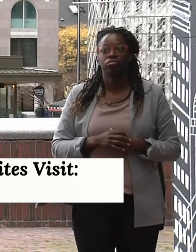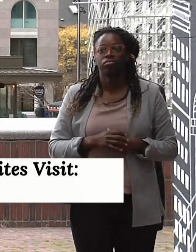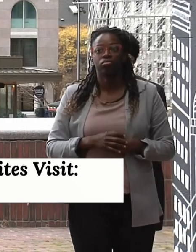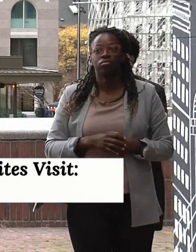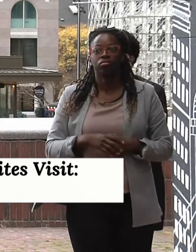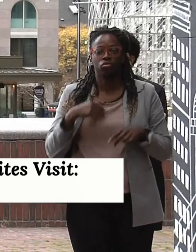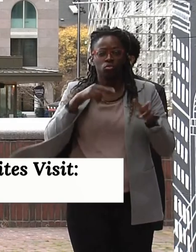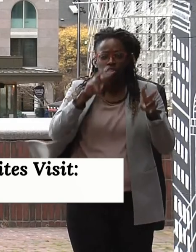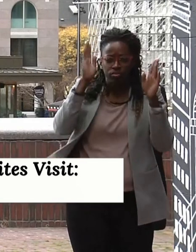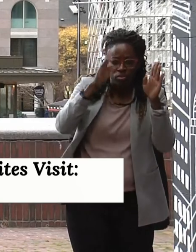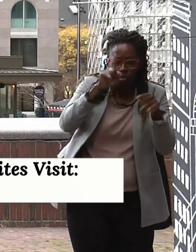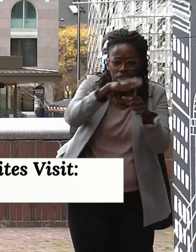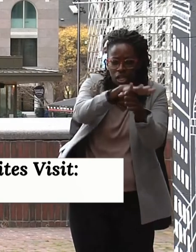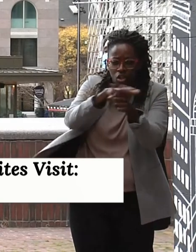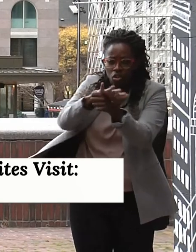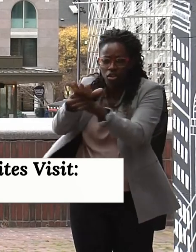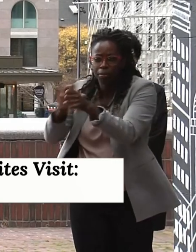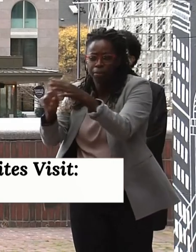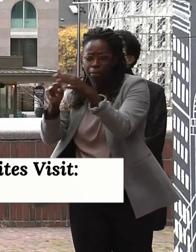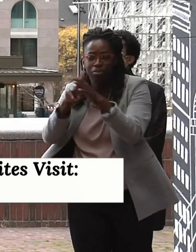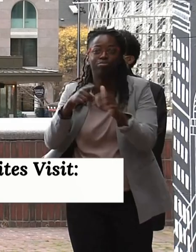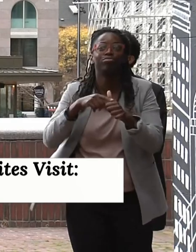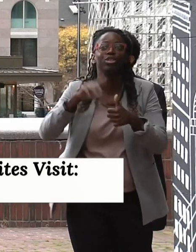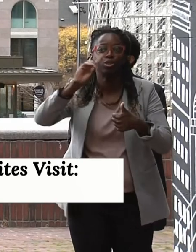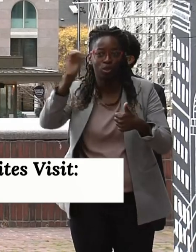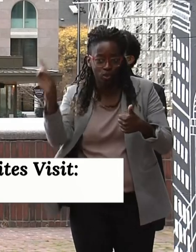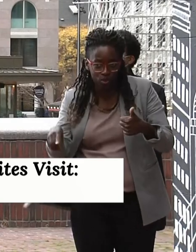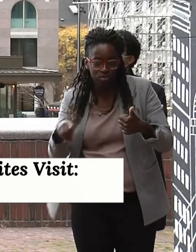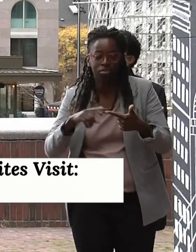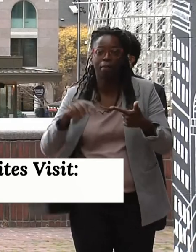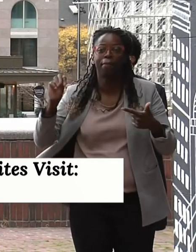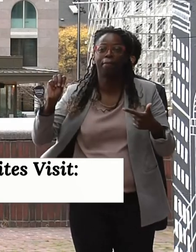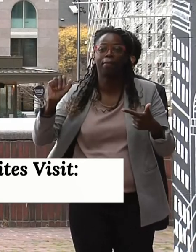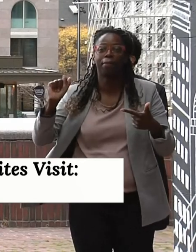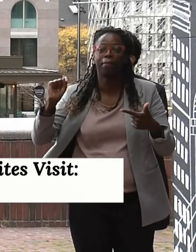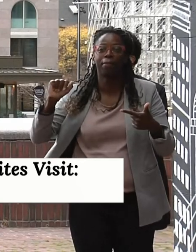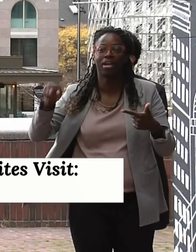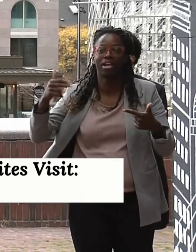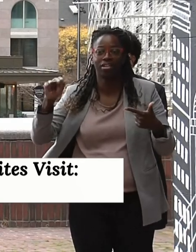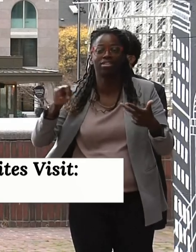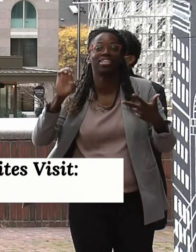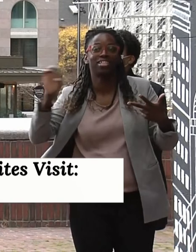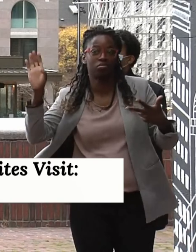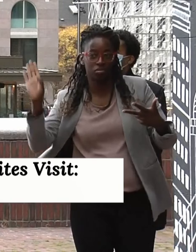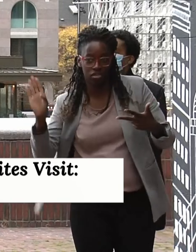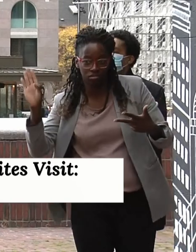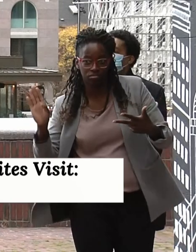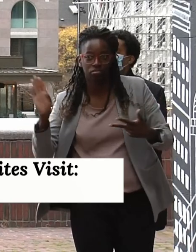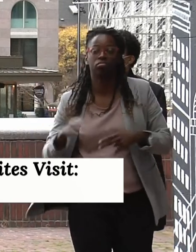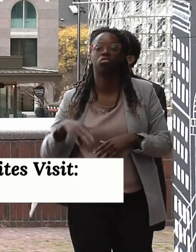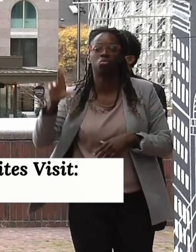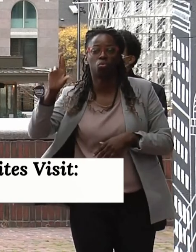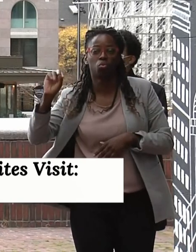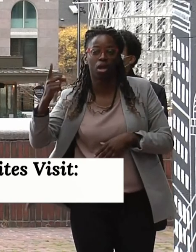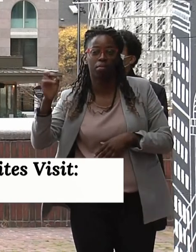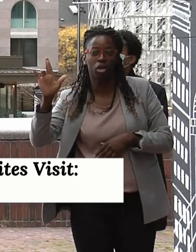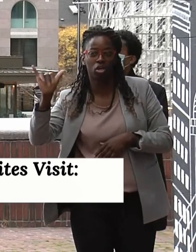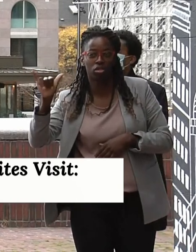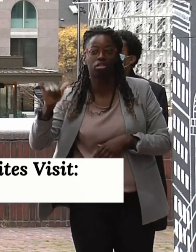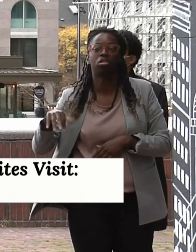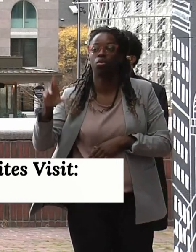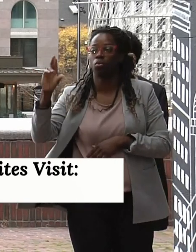and East Boston. Roxbury and Rosendale also went up over 10% last week. And East Boston is still a major concern now.